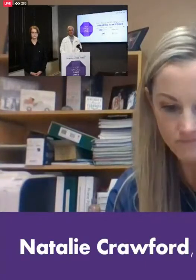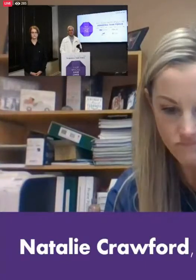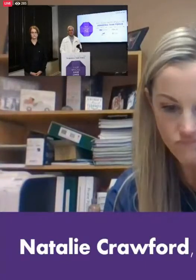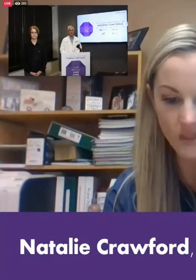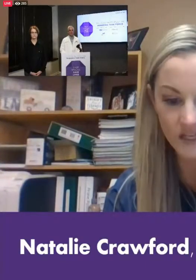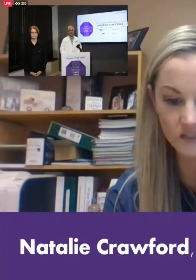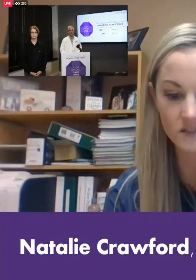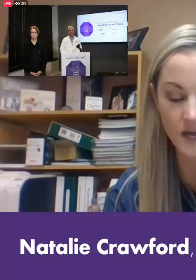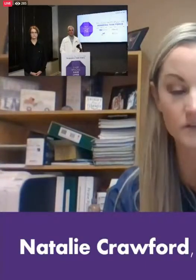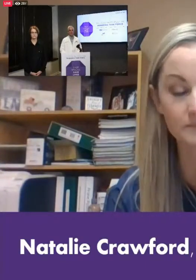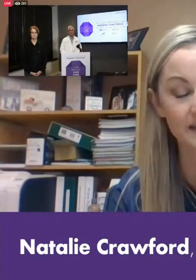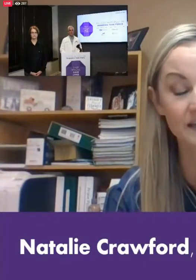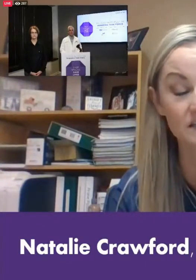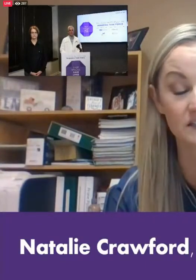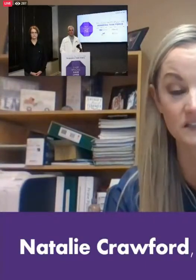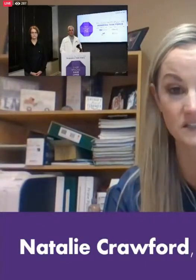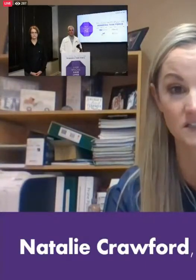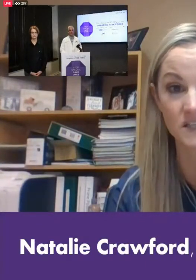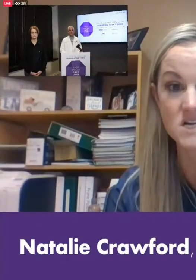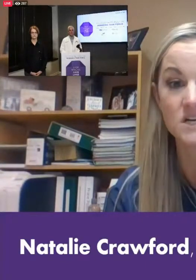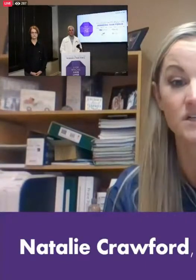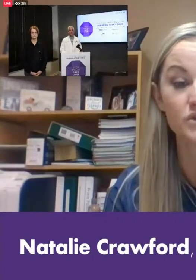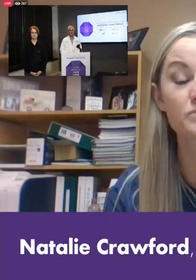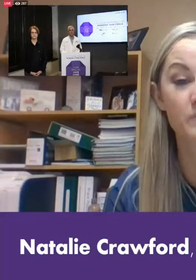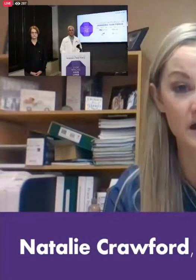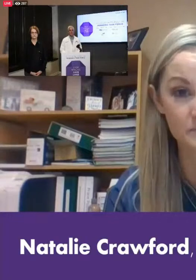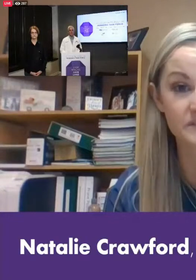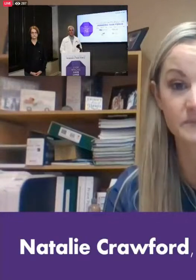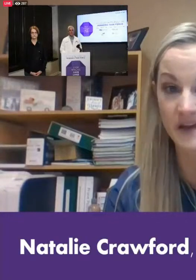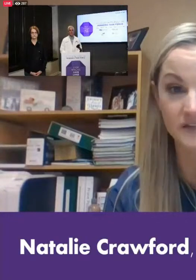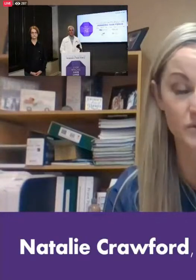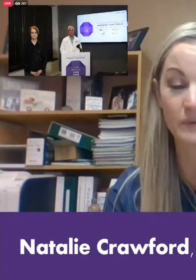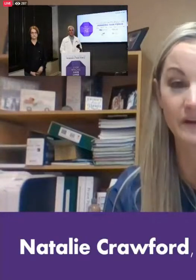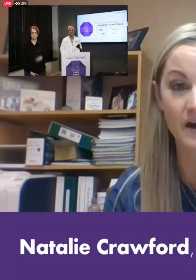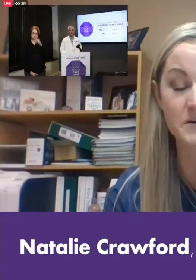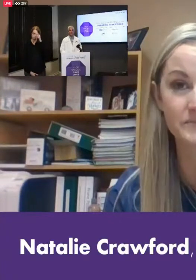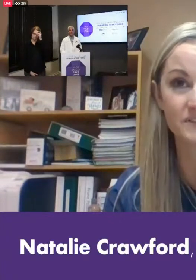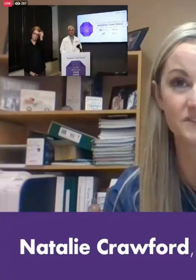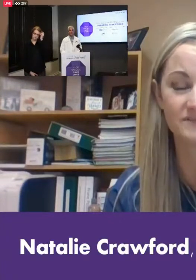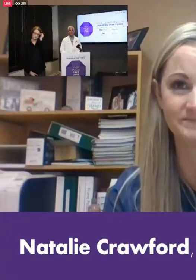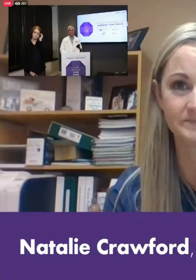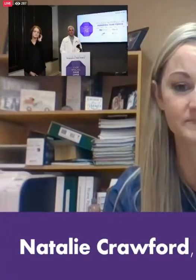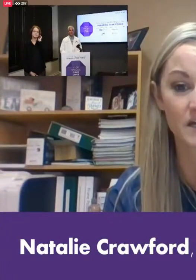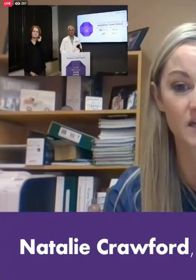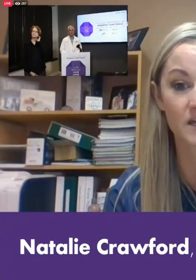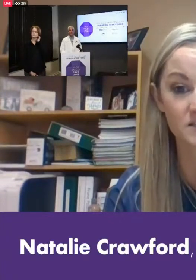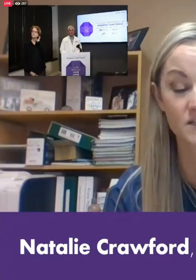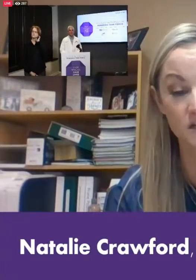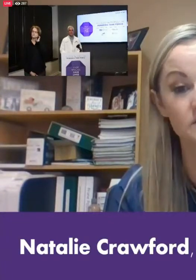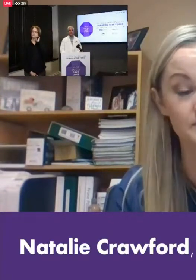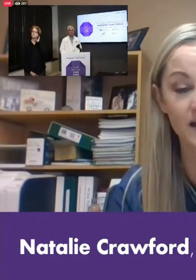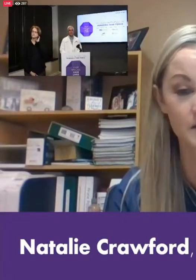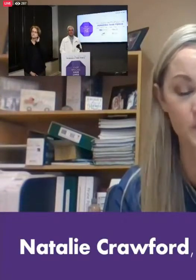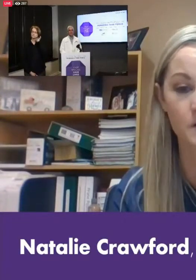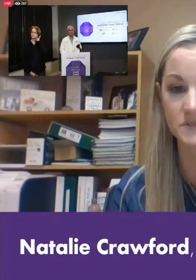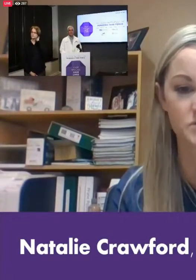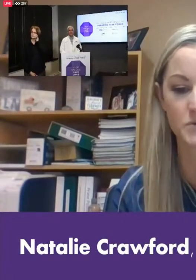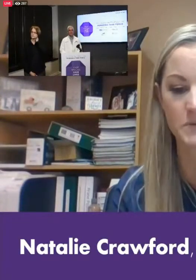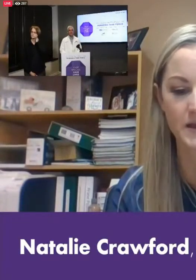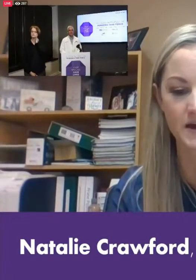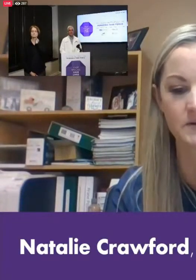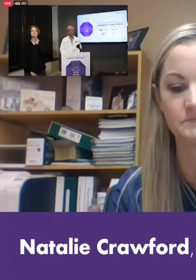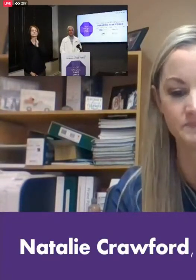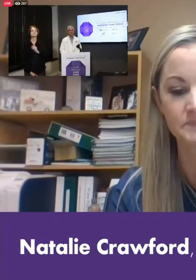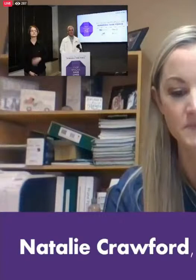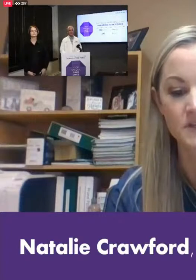and he held my hand and he said, "You promised me I don't wake up." And I had to tell him, "Yeah, I